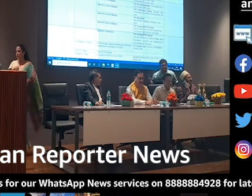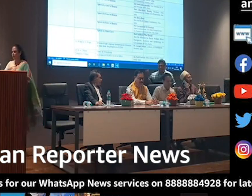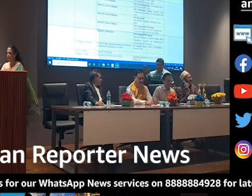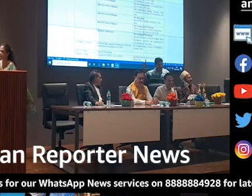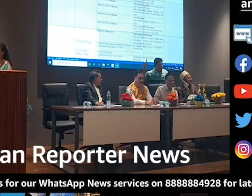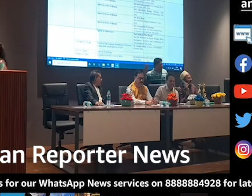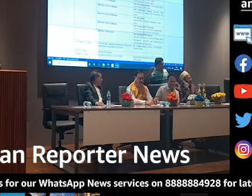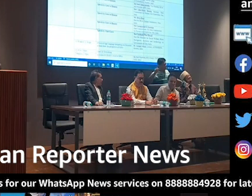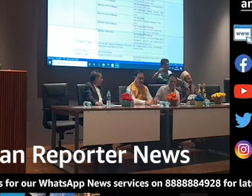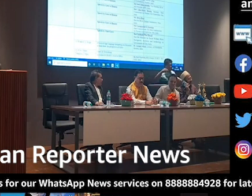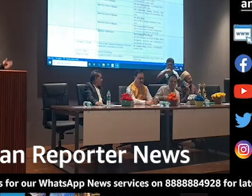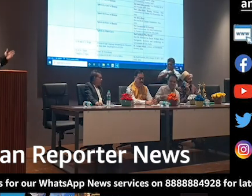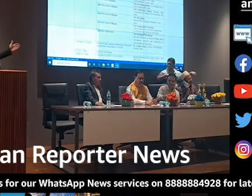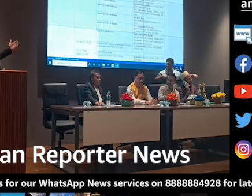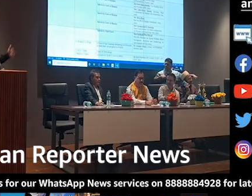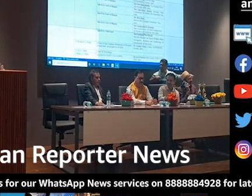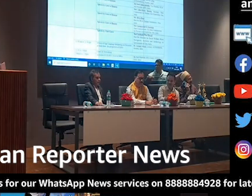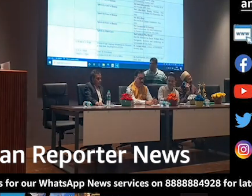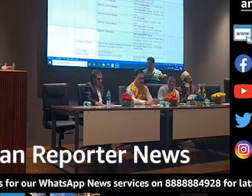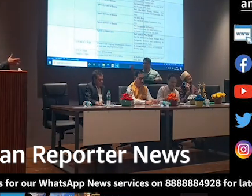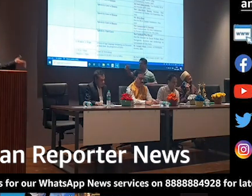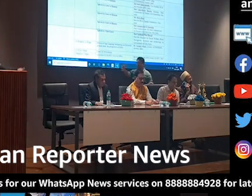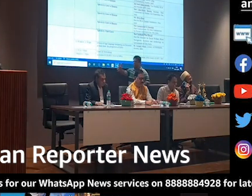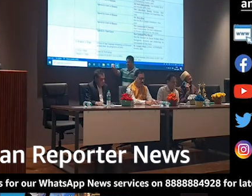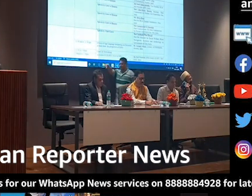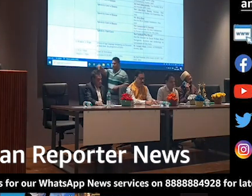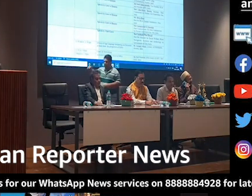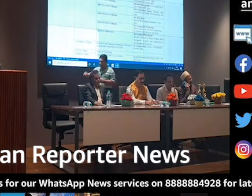one of the interpreters, please. Sunil.